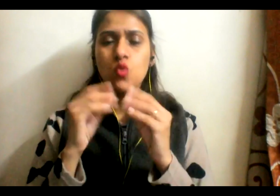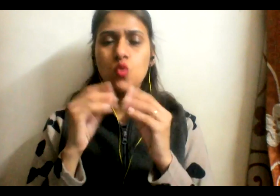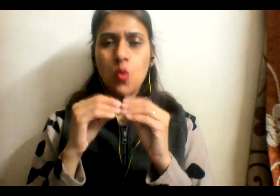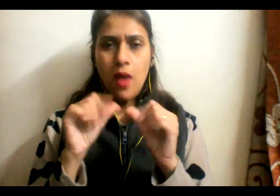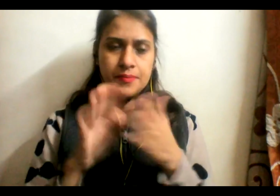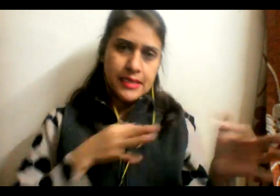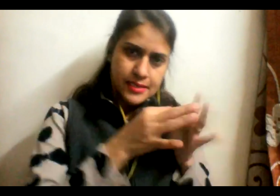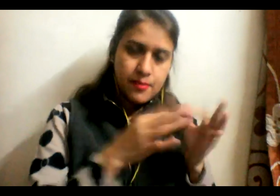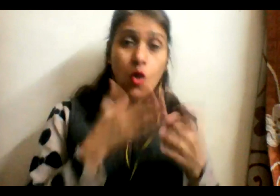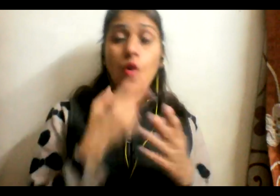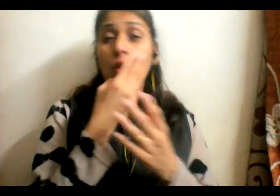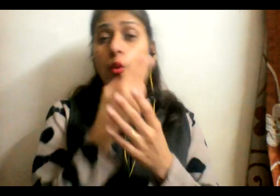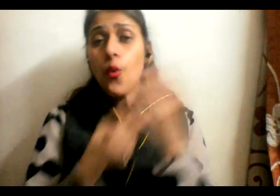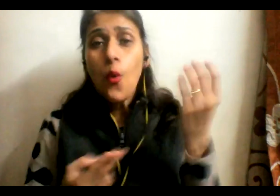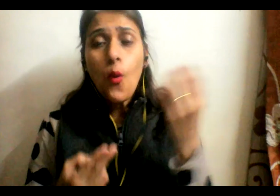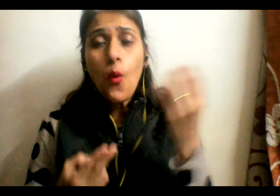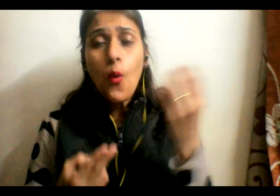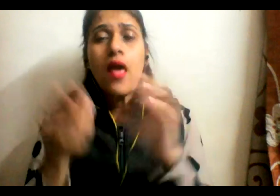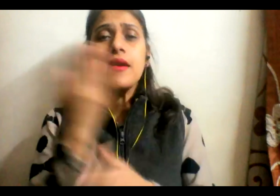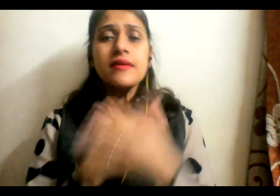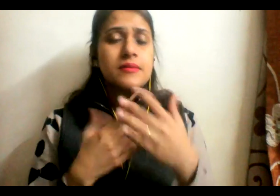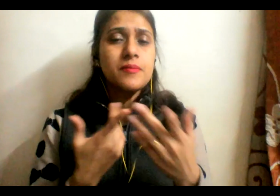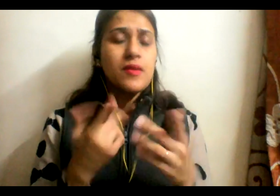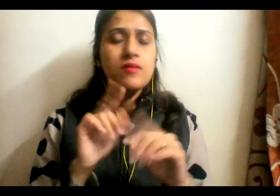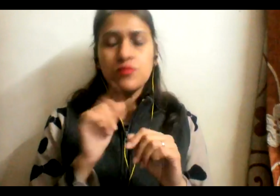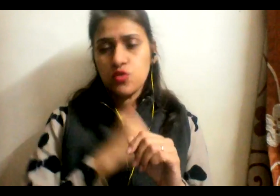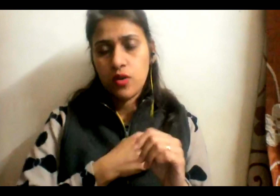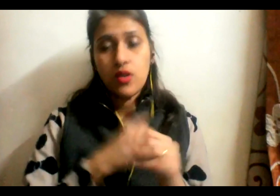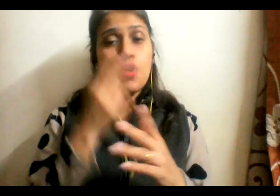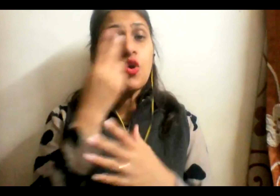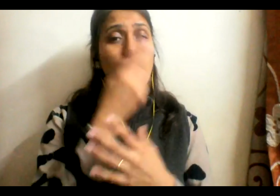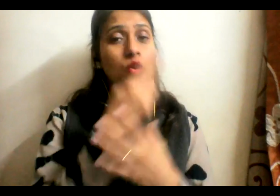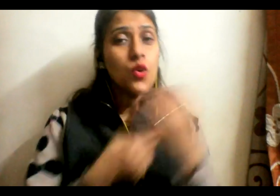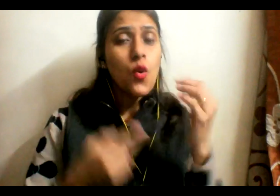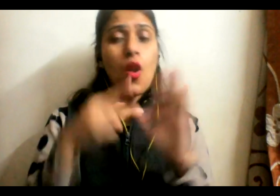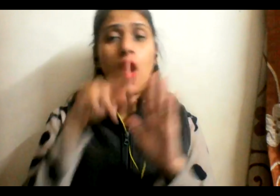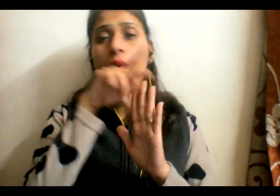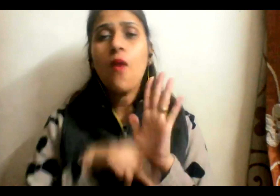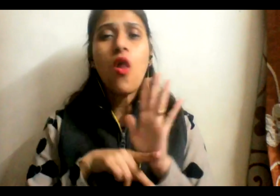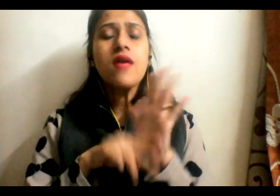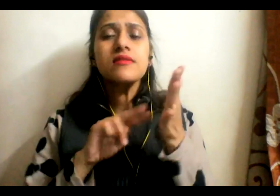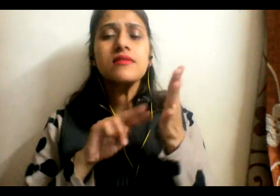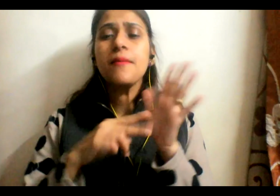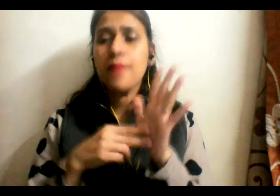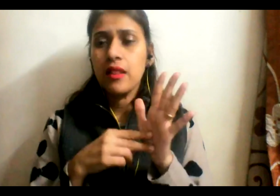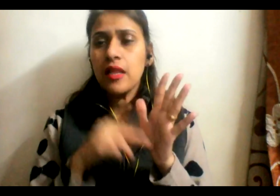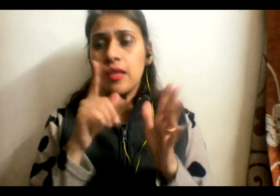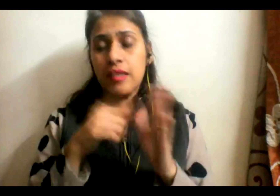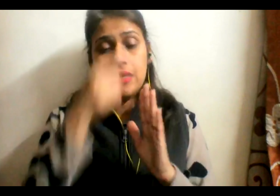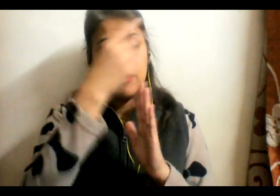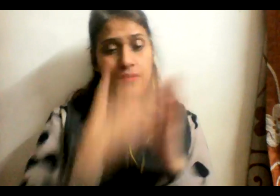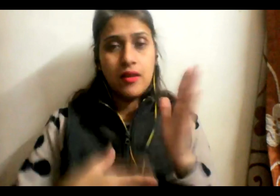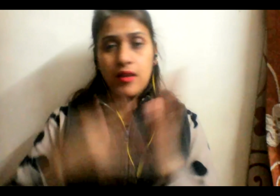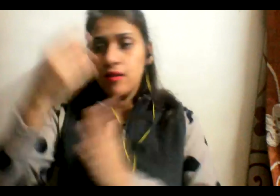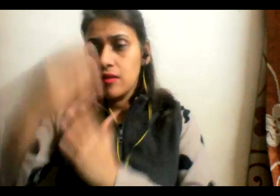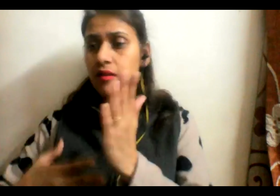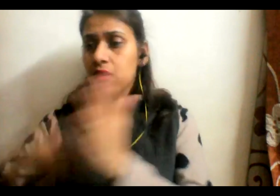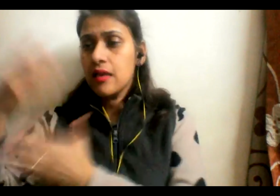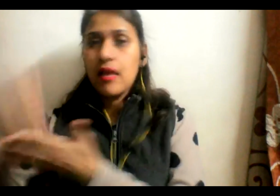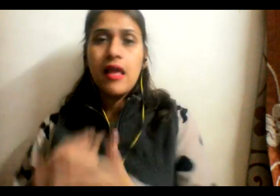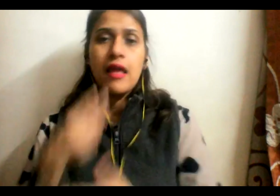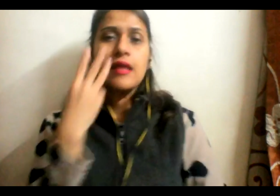see, as students of Constitution, we know there are, under the Constitution, there are 3 lists that are there which